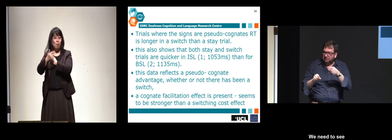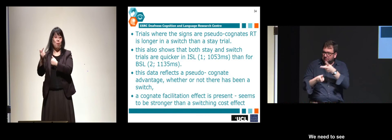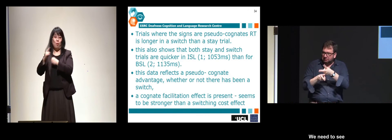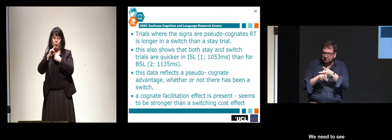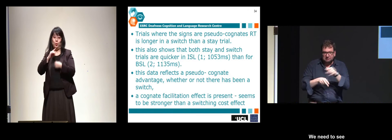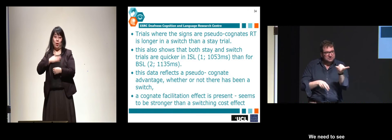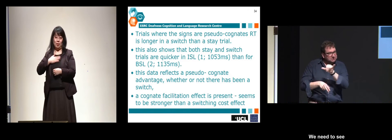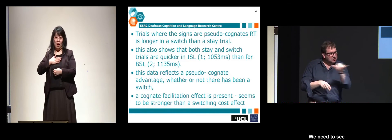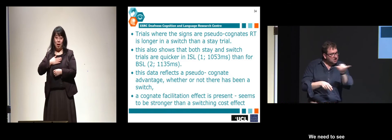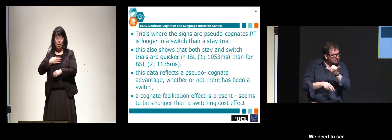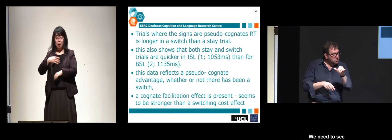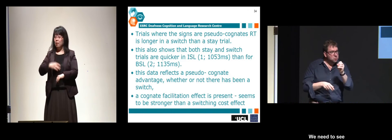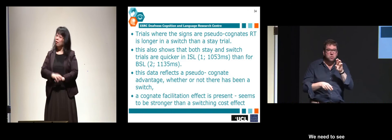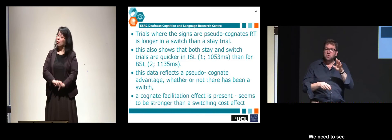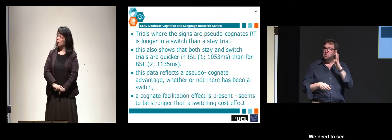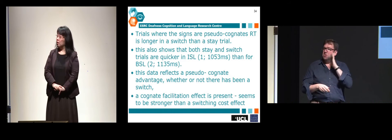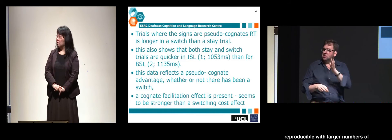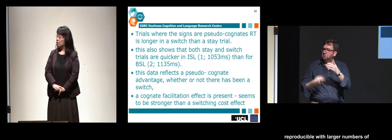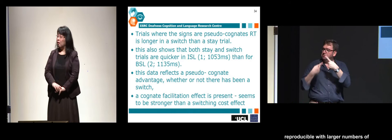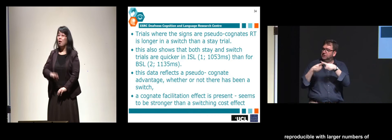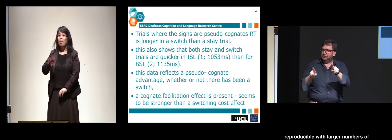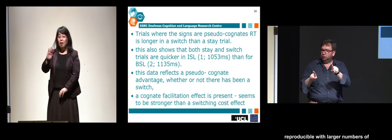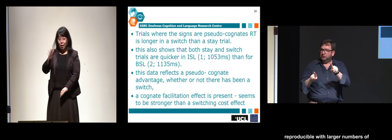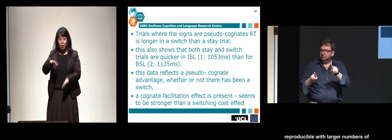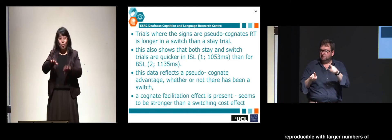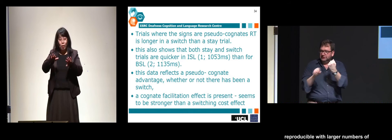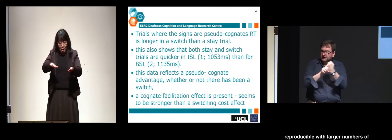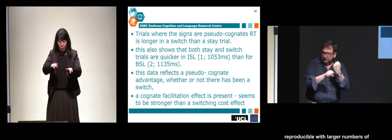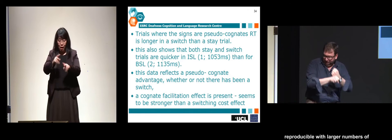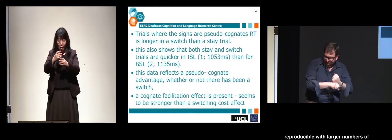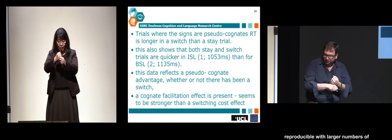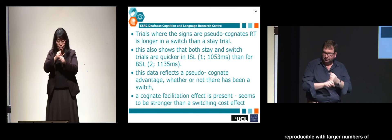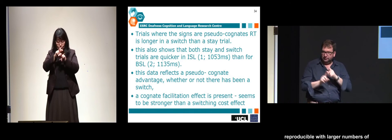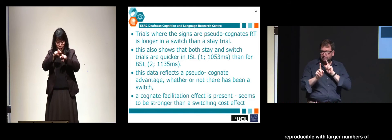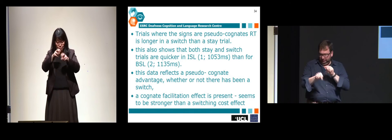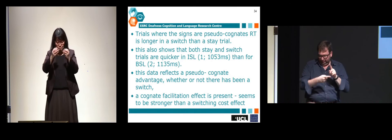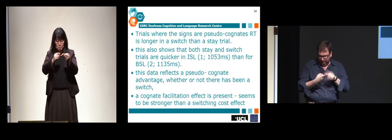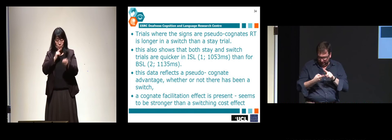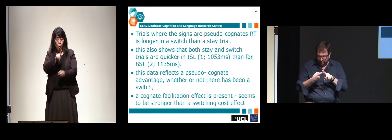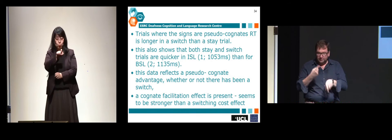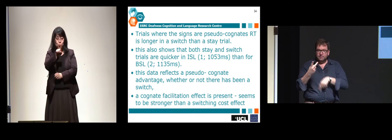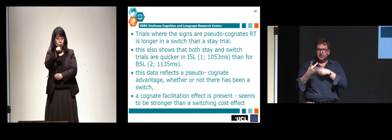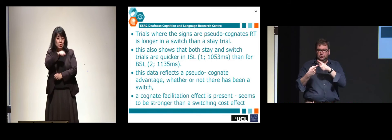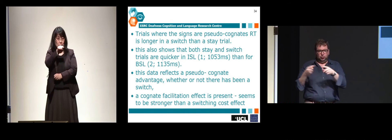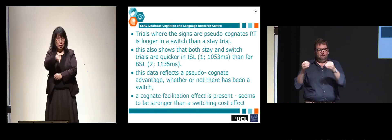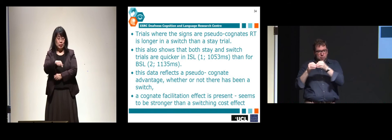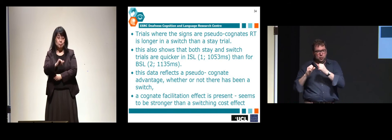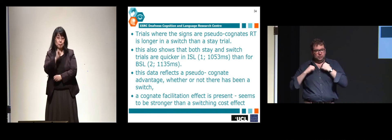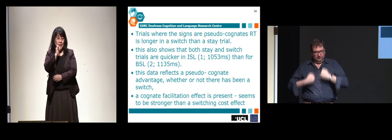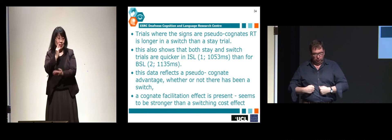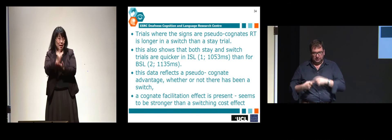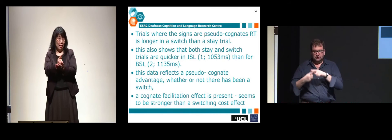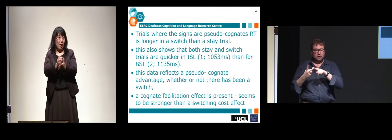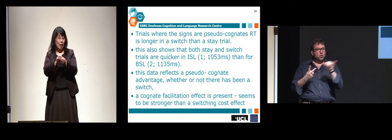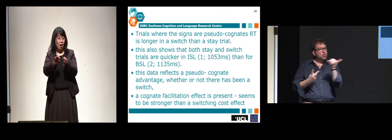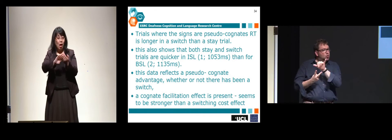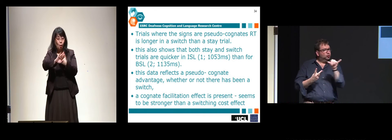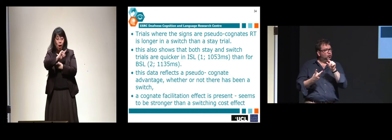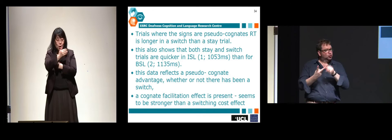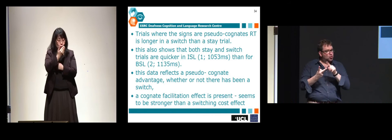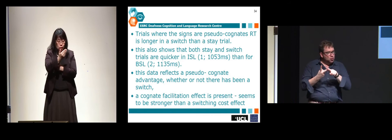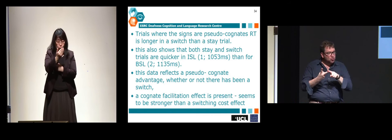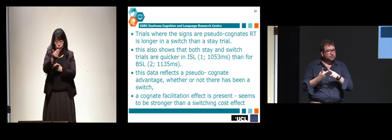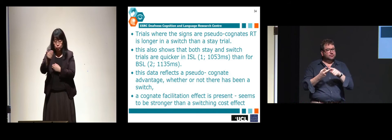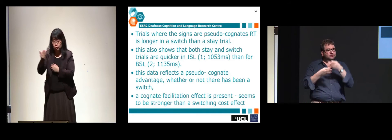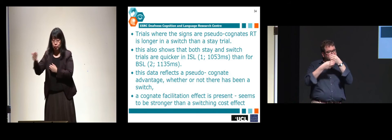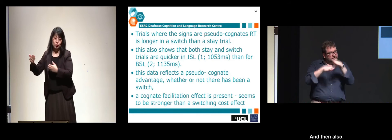We need to see if this kind of result is reproducible with larger numbers of subjects and if the same statistics